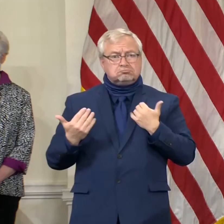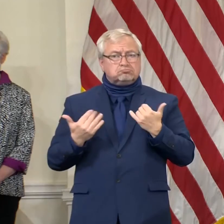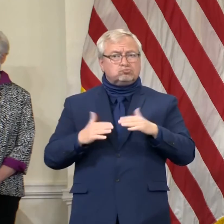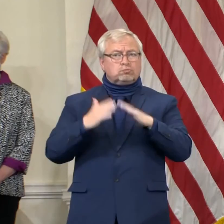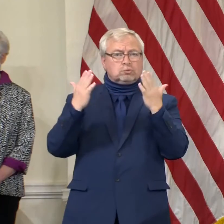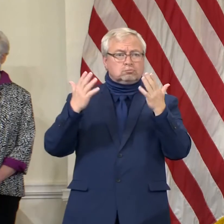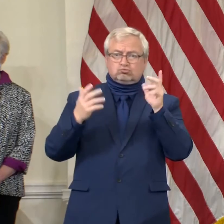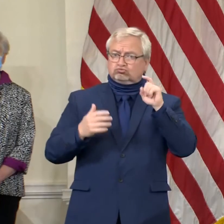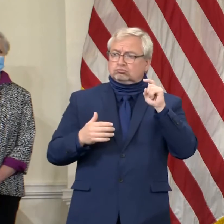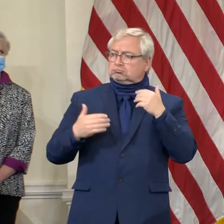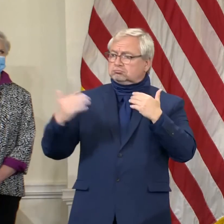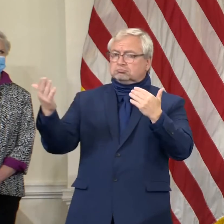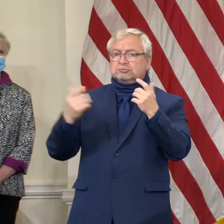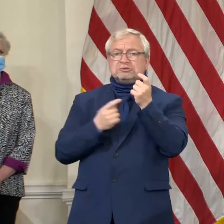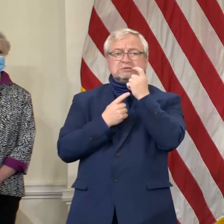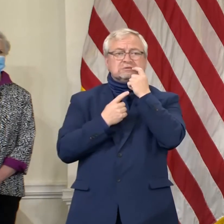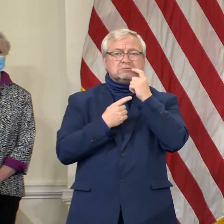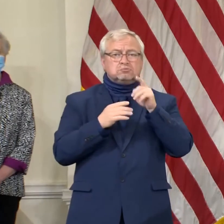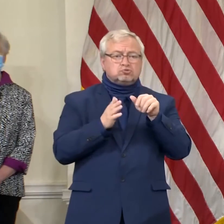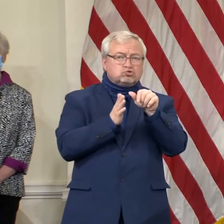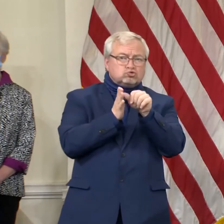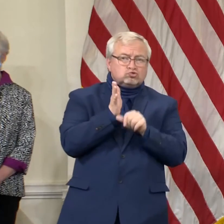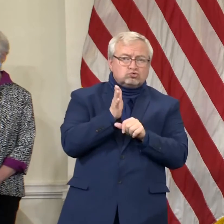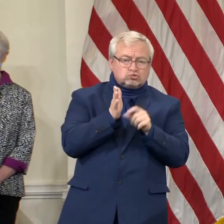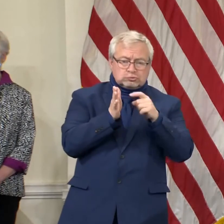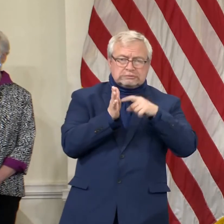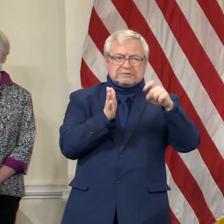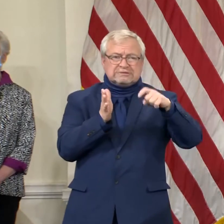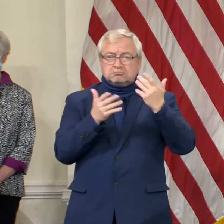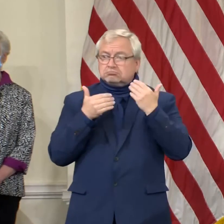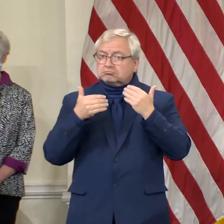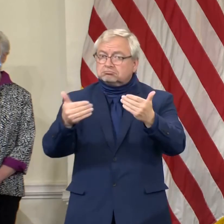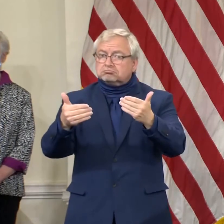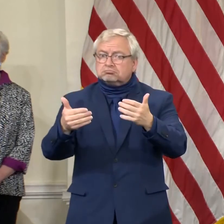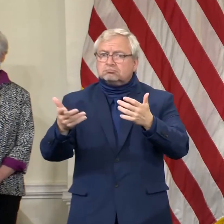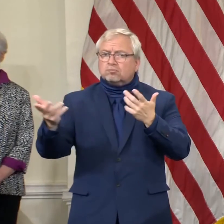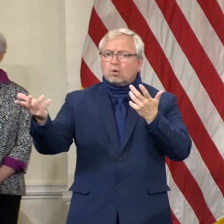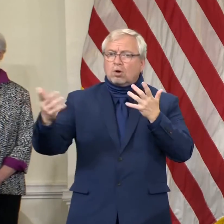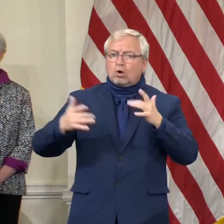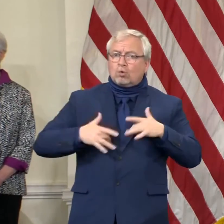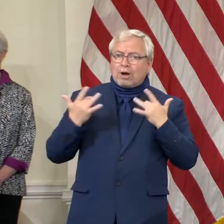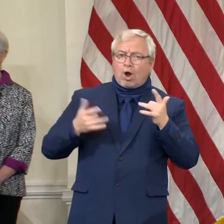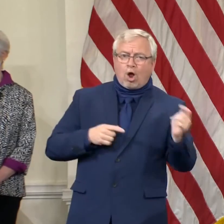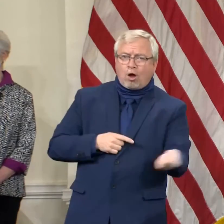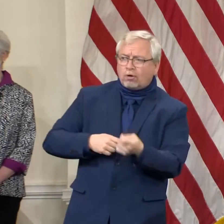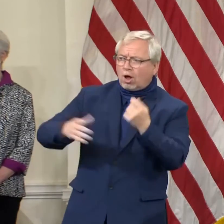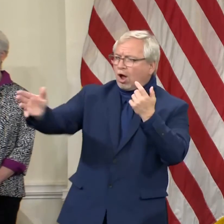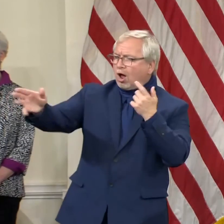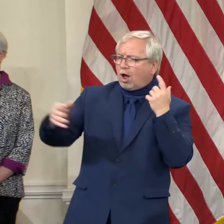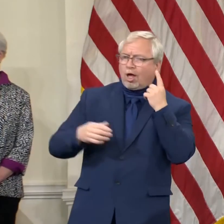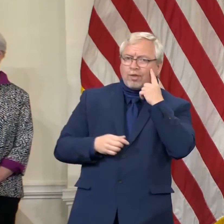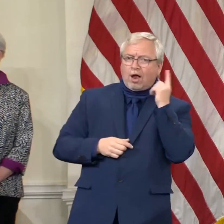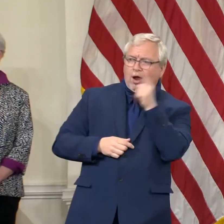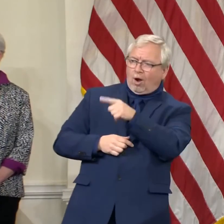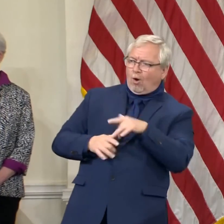Brian? Or you? I thought you were just going to be happy to play golf, but no, yeah.